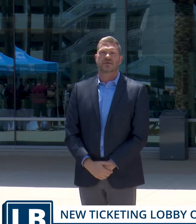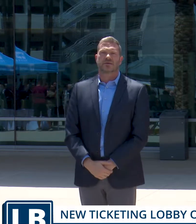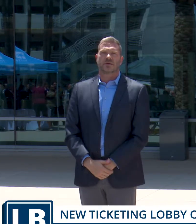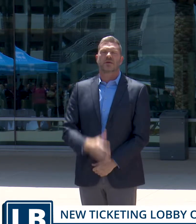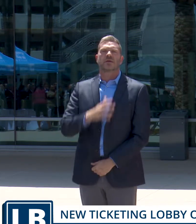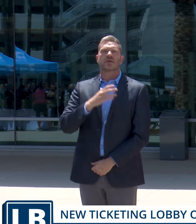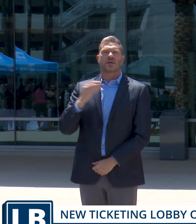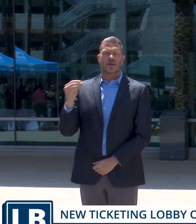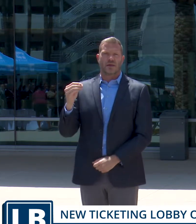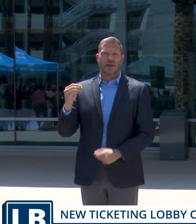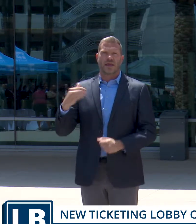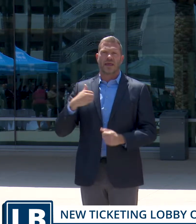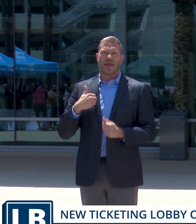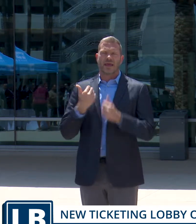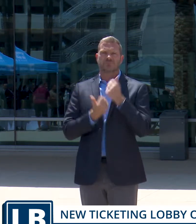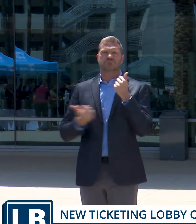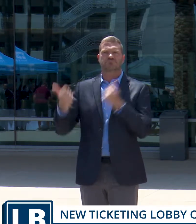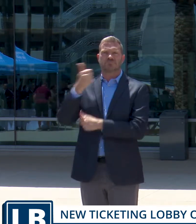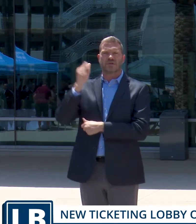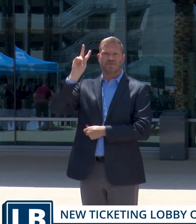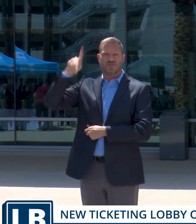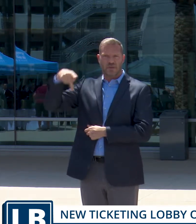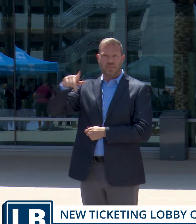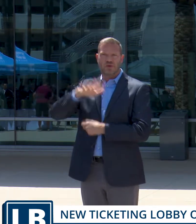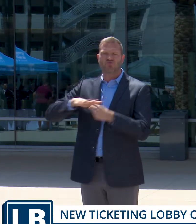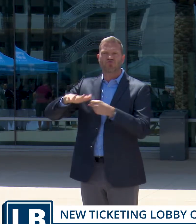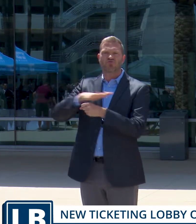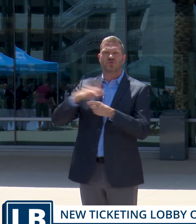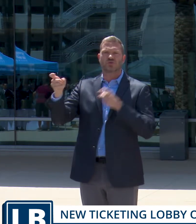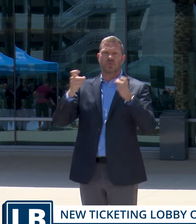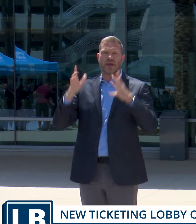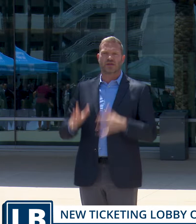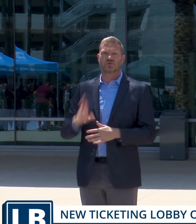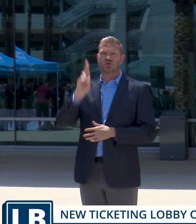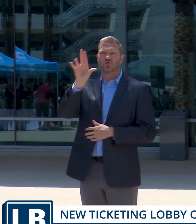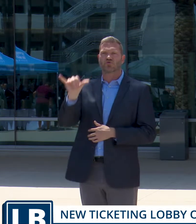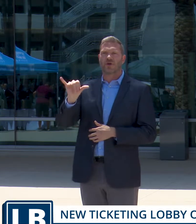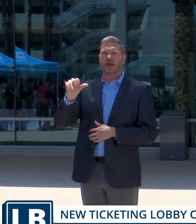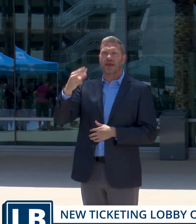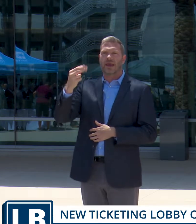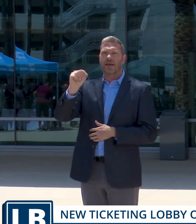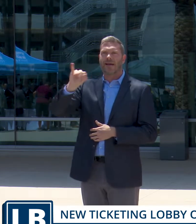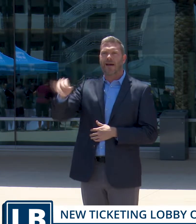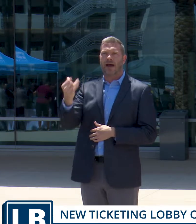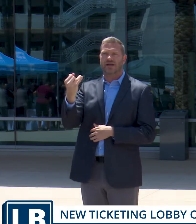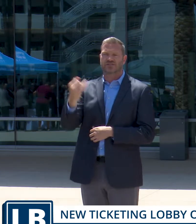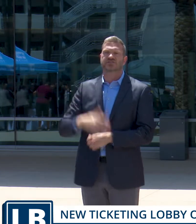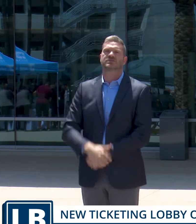and Swinnerton Senior VP and Region Manager Ray Hodge.